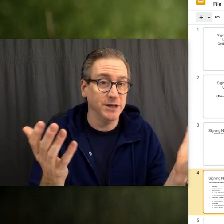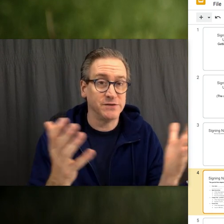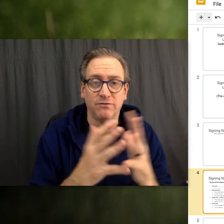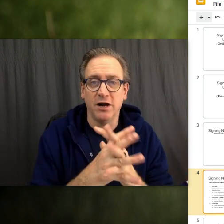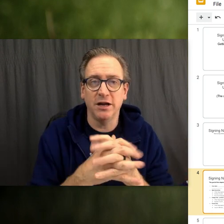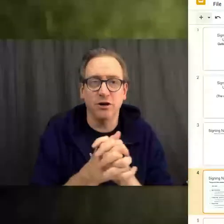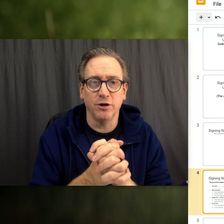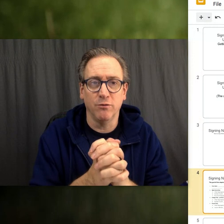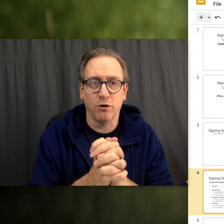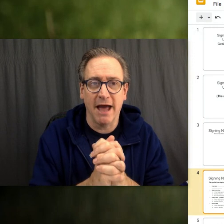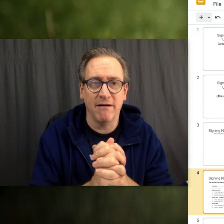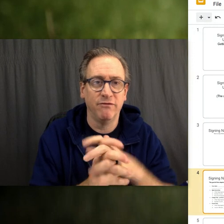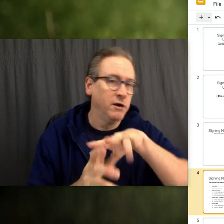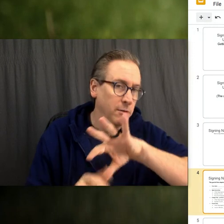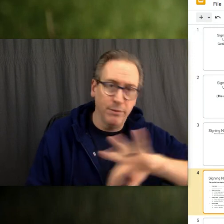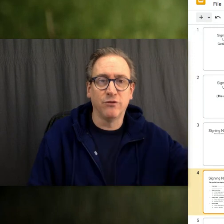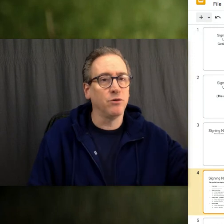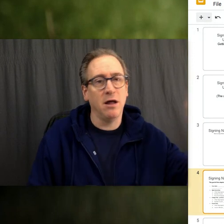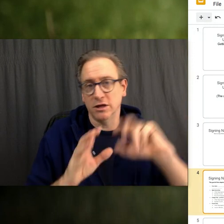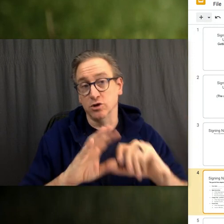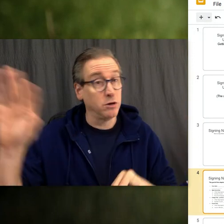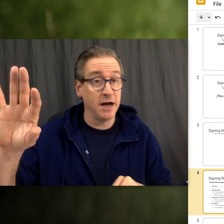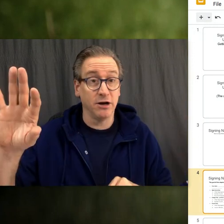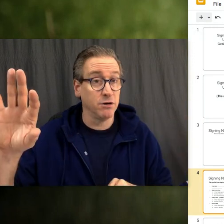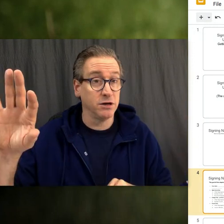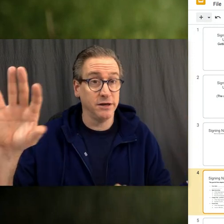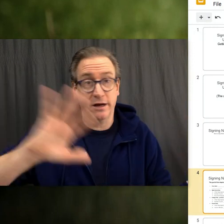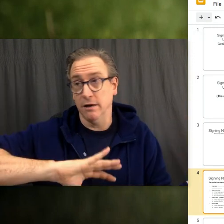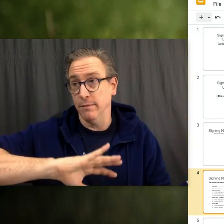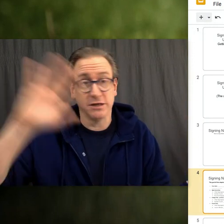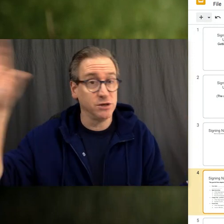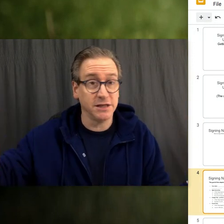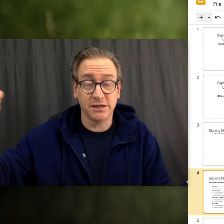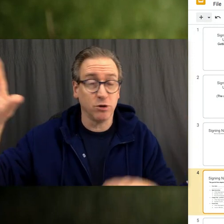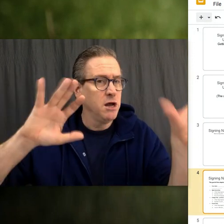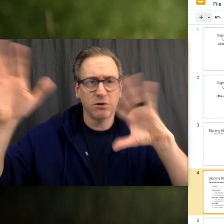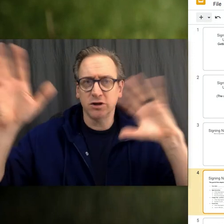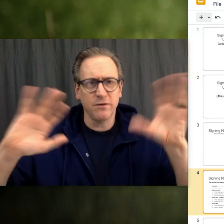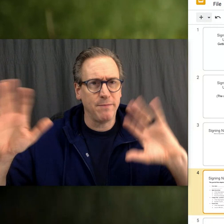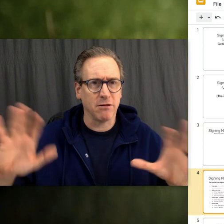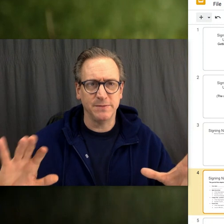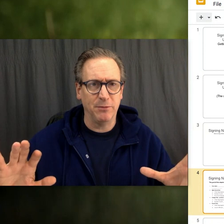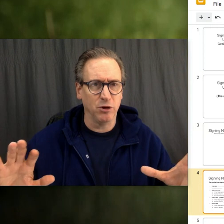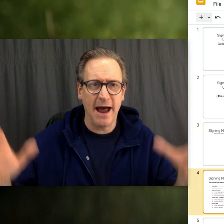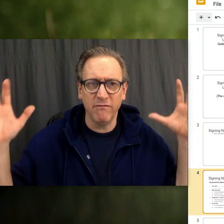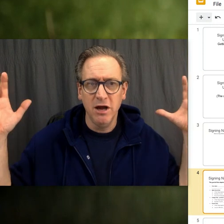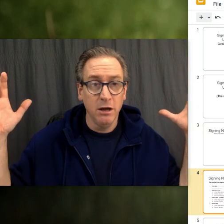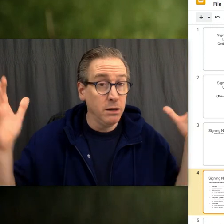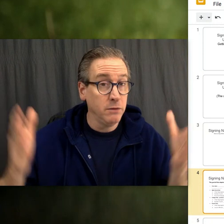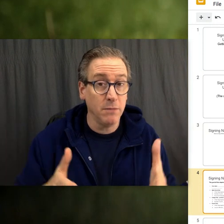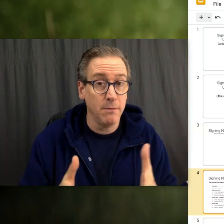just doing this for fun and you already have been through college or got your an associate somewhere, there's all different backgrounds people could